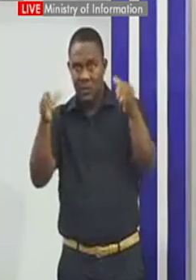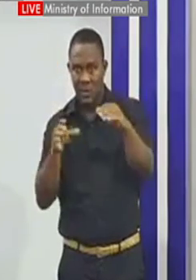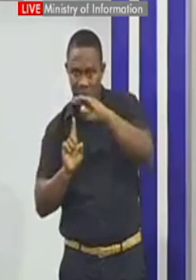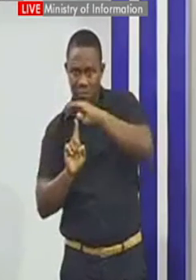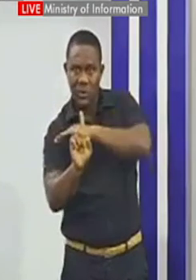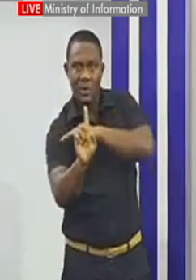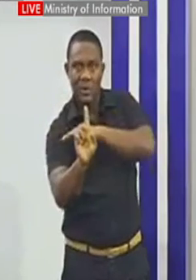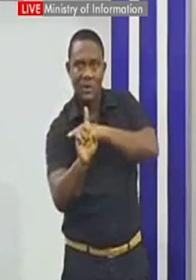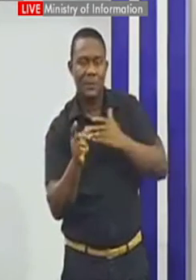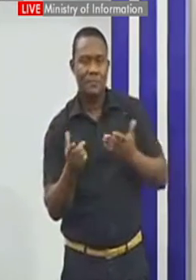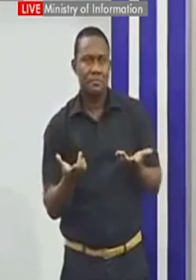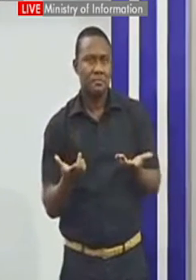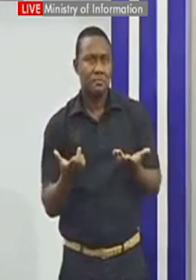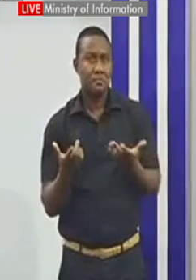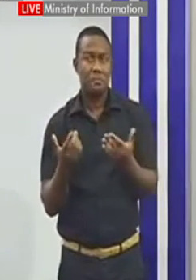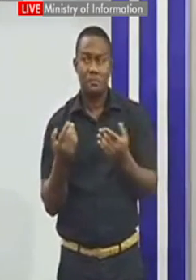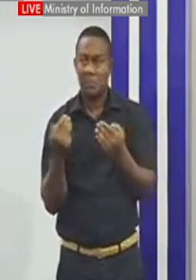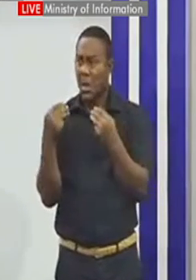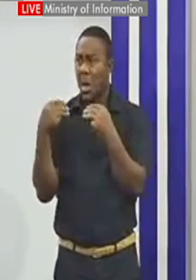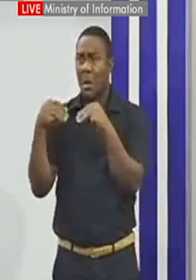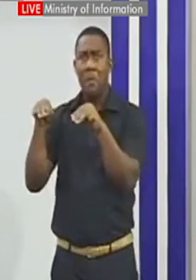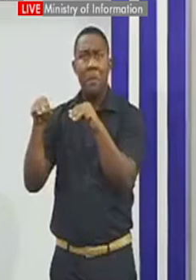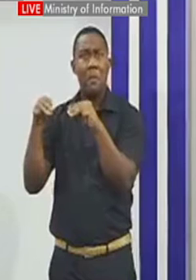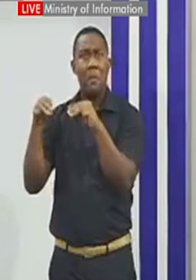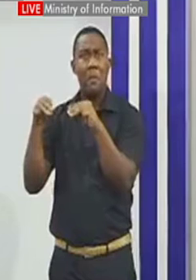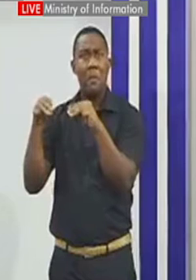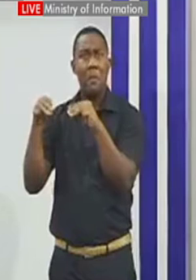Marketplaces, some market retail associations have bought their own.